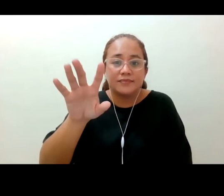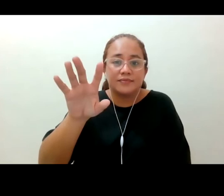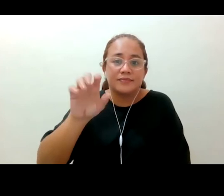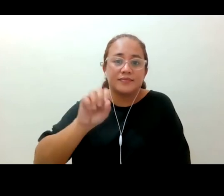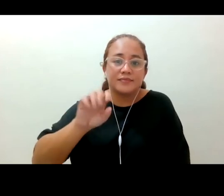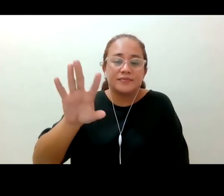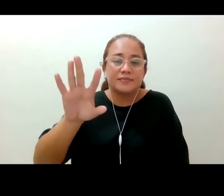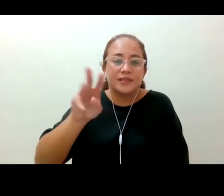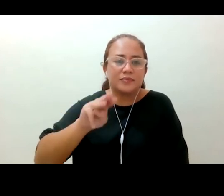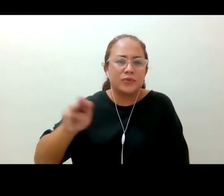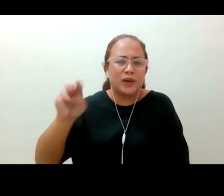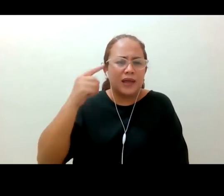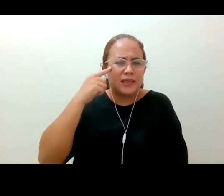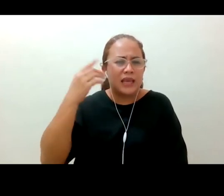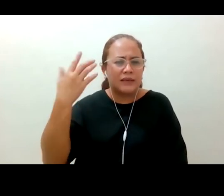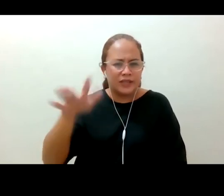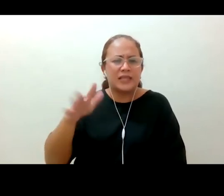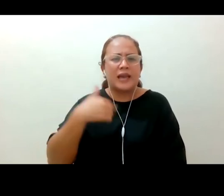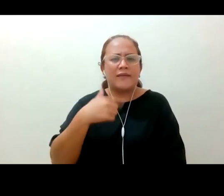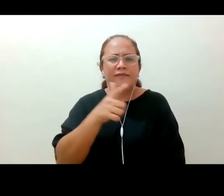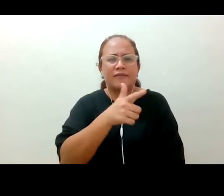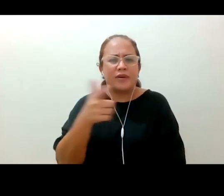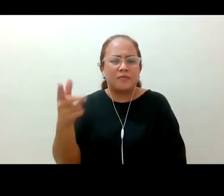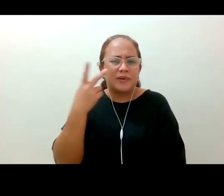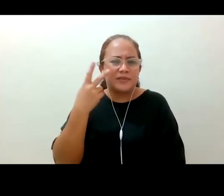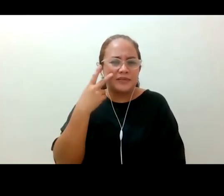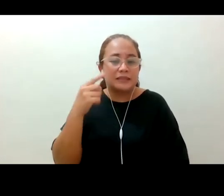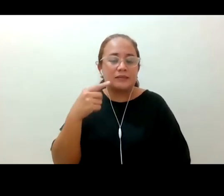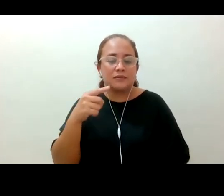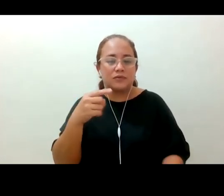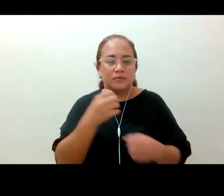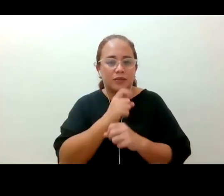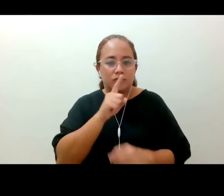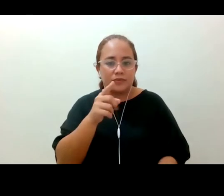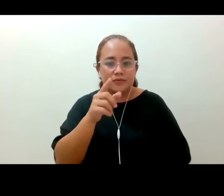for movement. I think they're already organized that way, but let's just check to make sure.